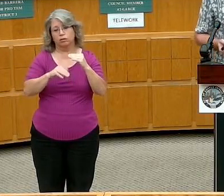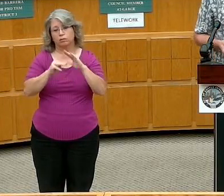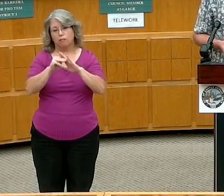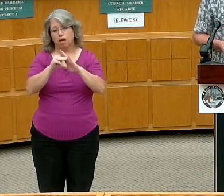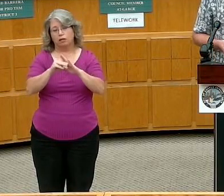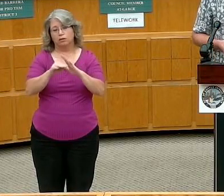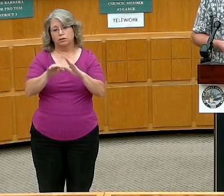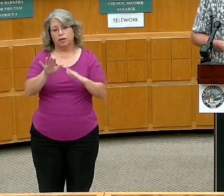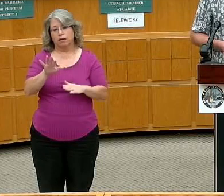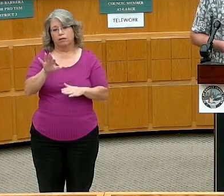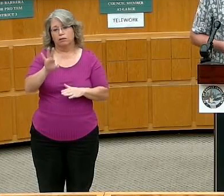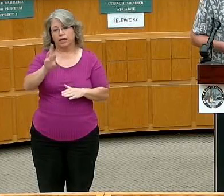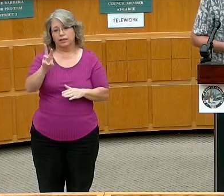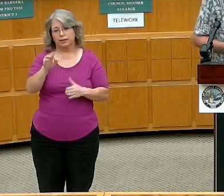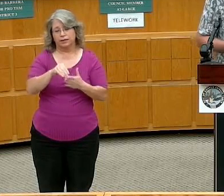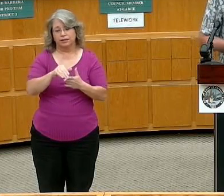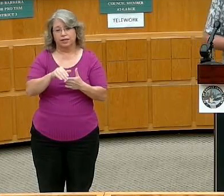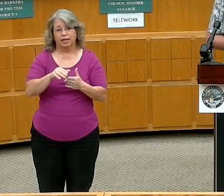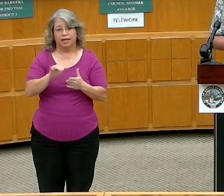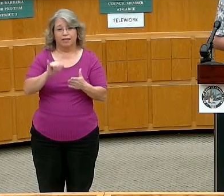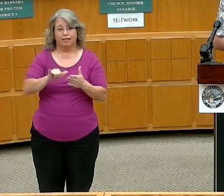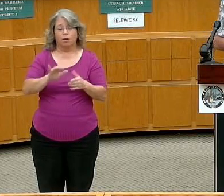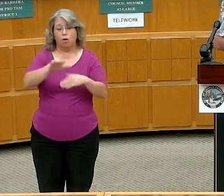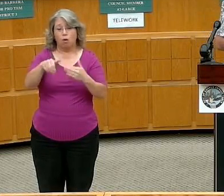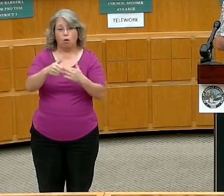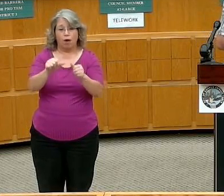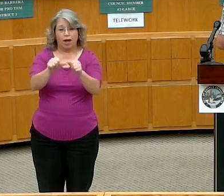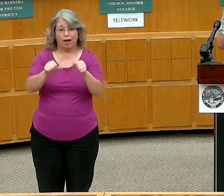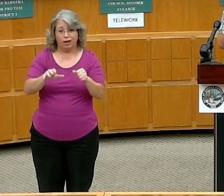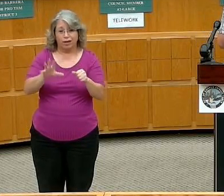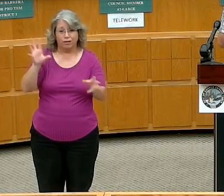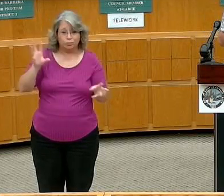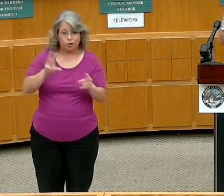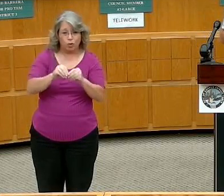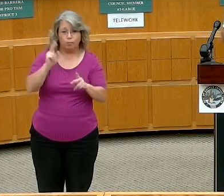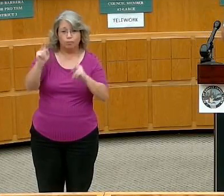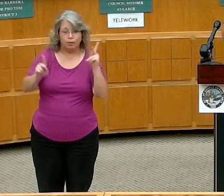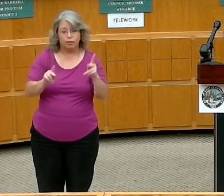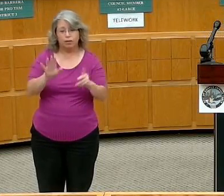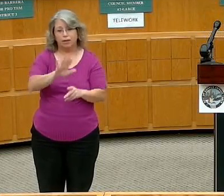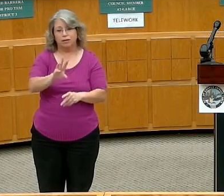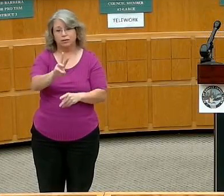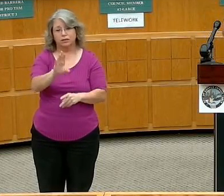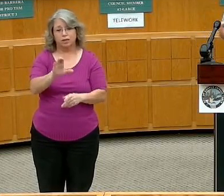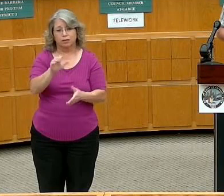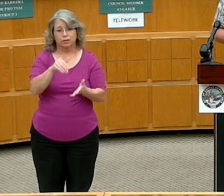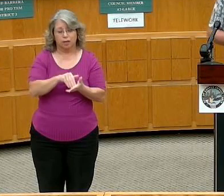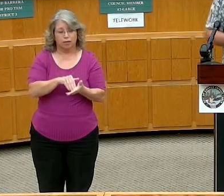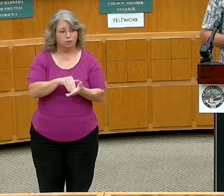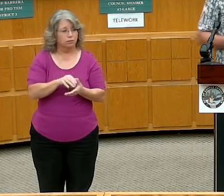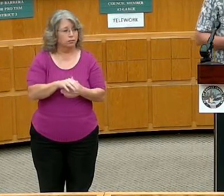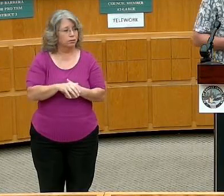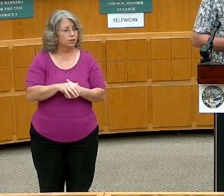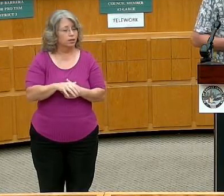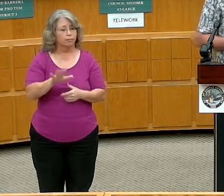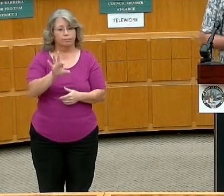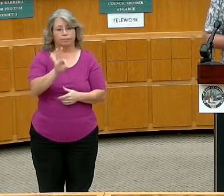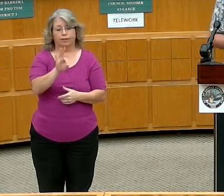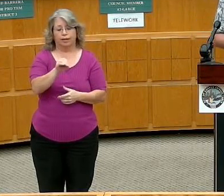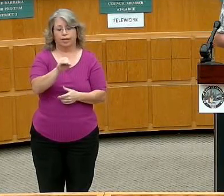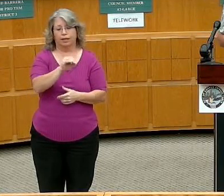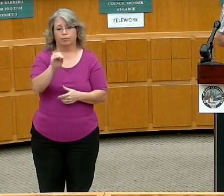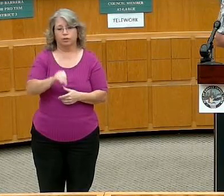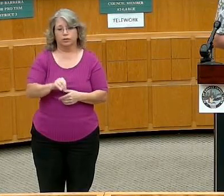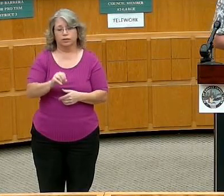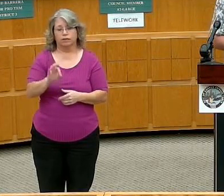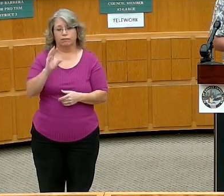about 600,000 people in the Coastal Bend area. When you run this out, essentially about 90% of the population gets